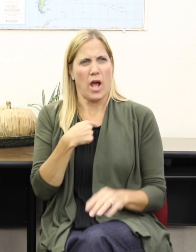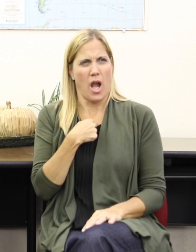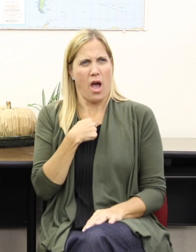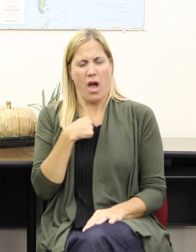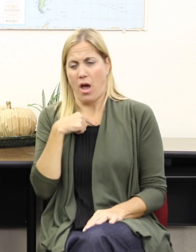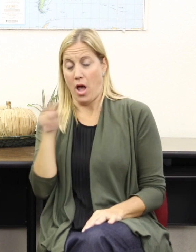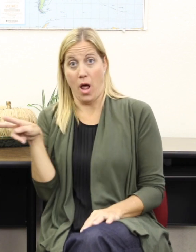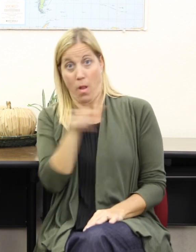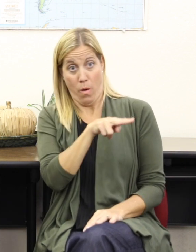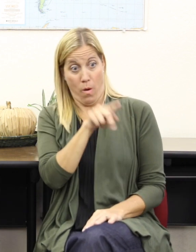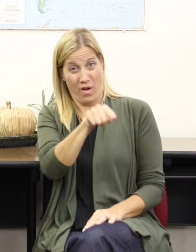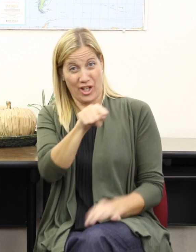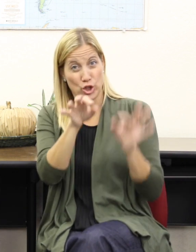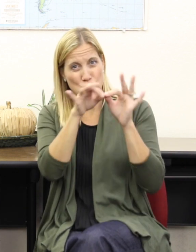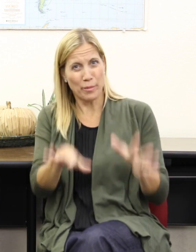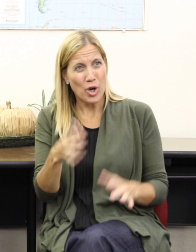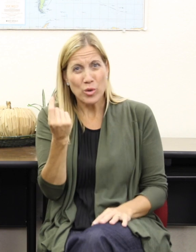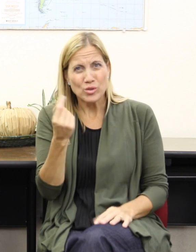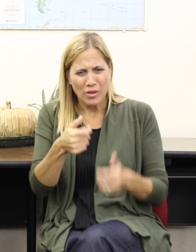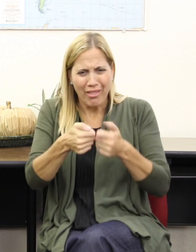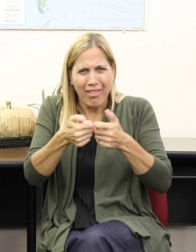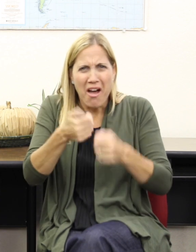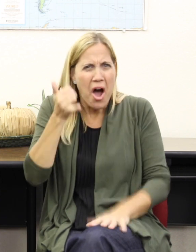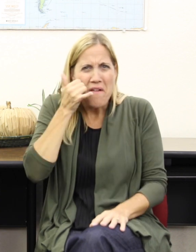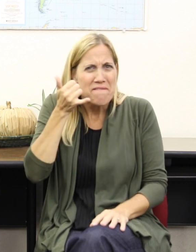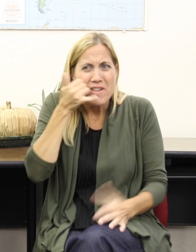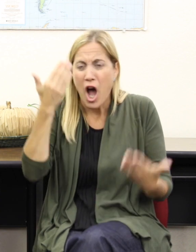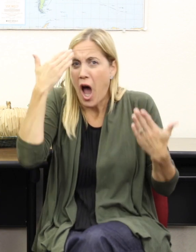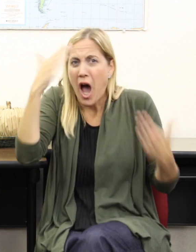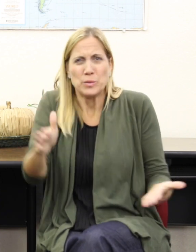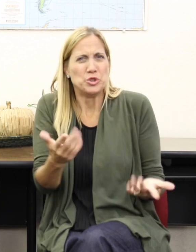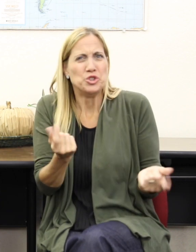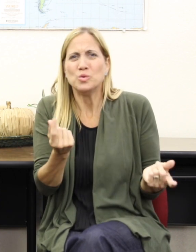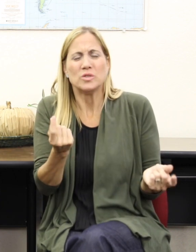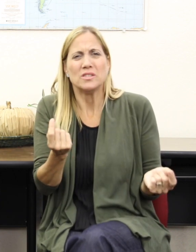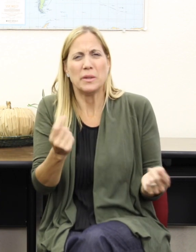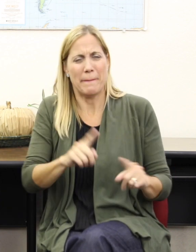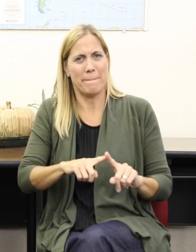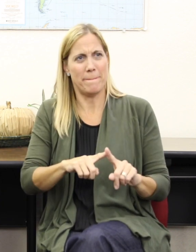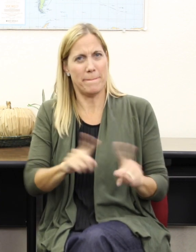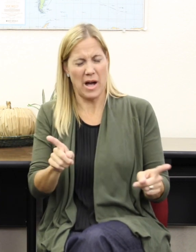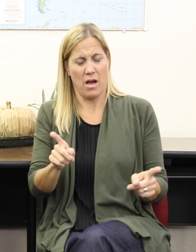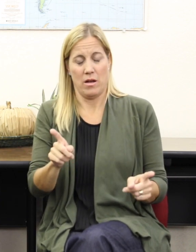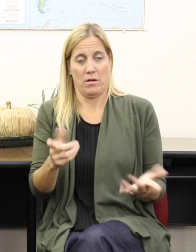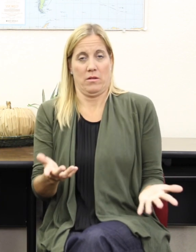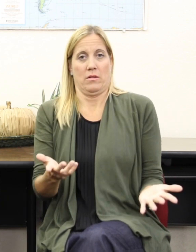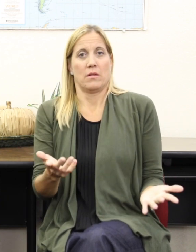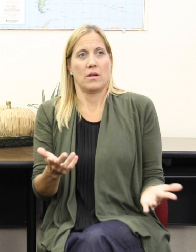the interpreter, she was on her phone. I don't know what she was doing, but the thing is that if Michael